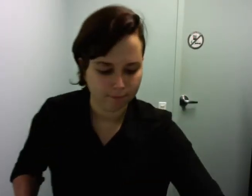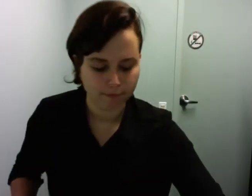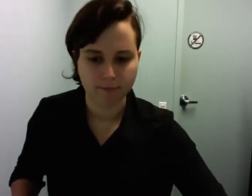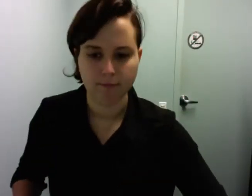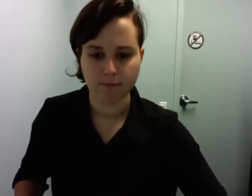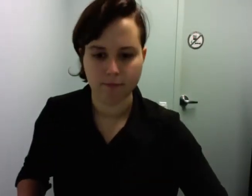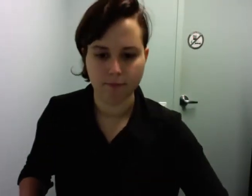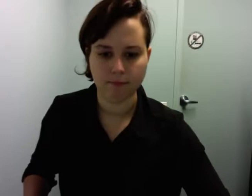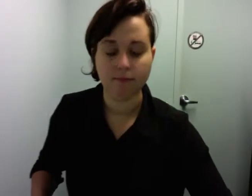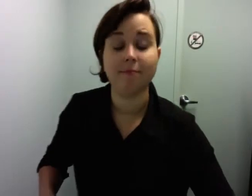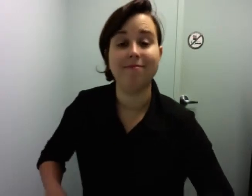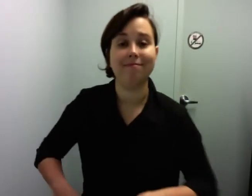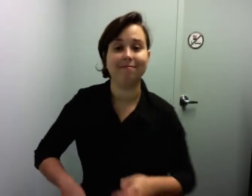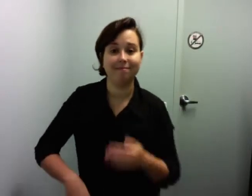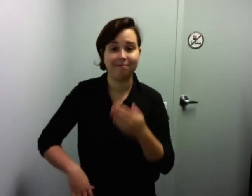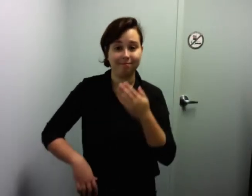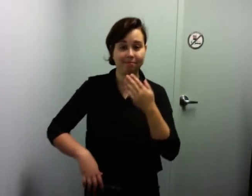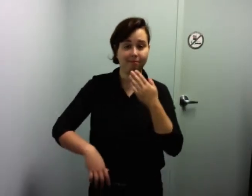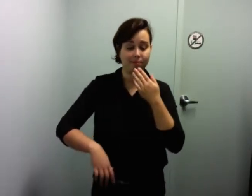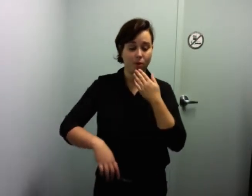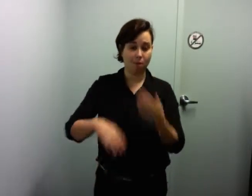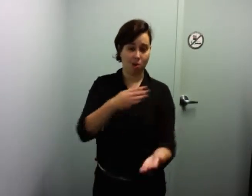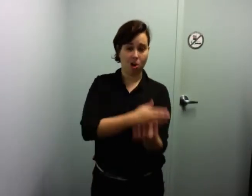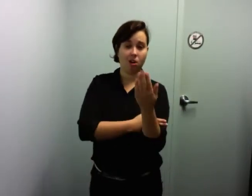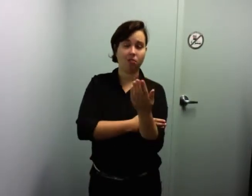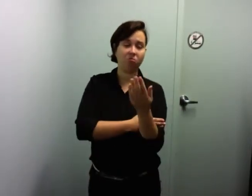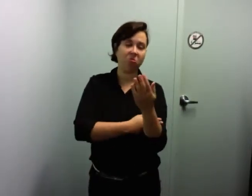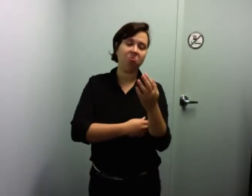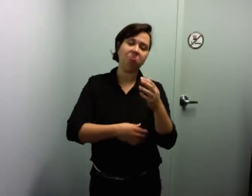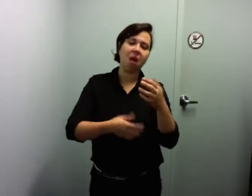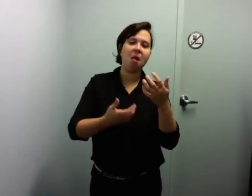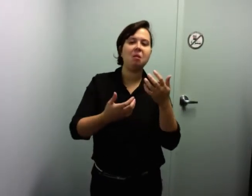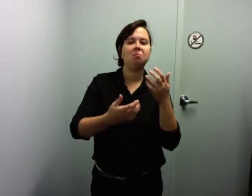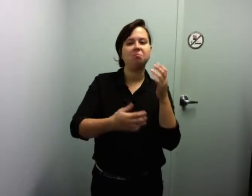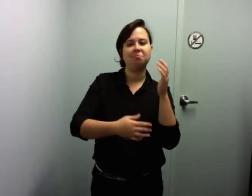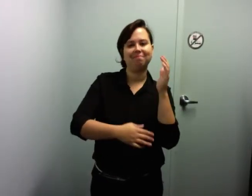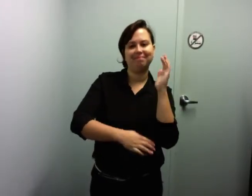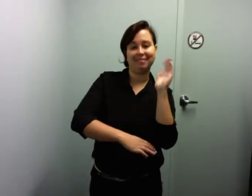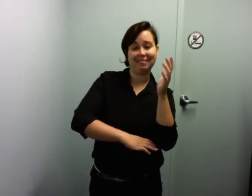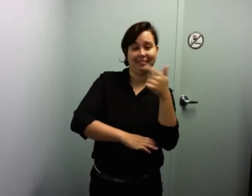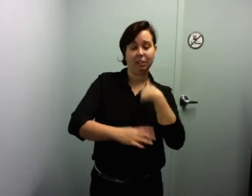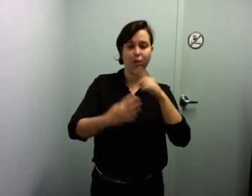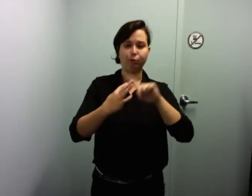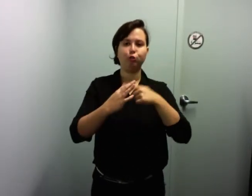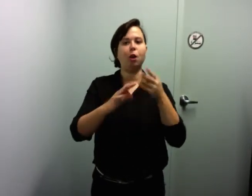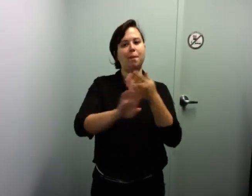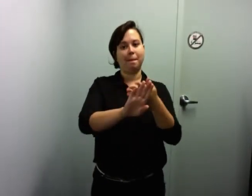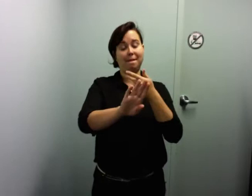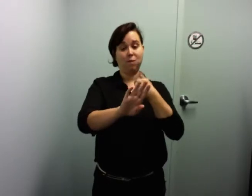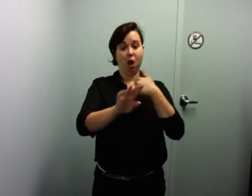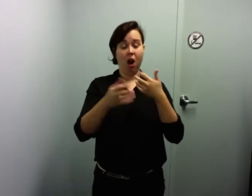we get into the formal history assignments for the day, I'd like to bring to your attention an article I saw in the Union Tribune this